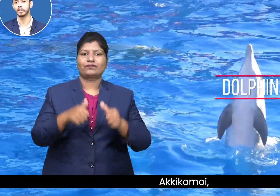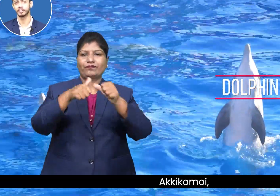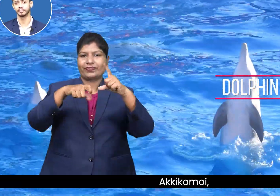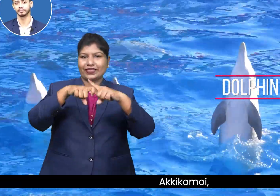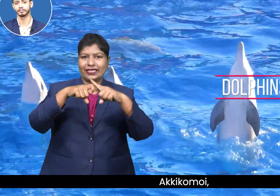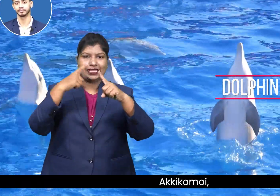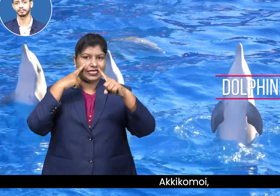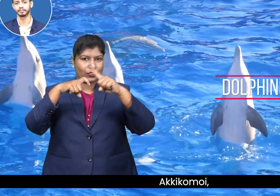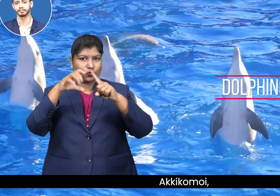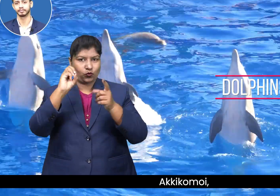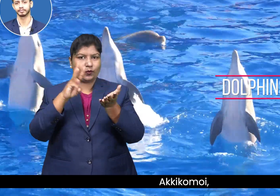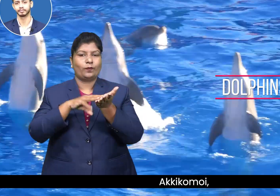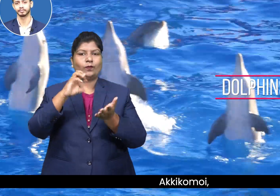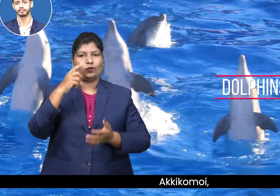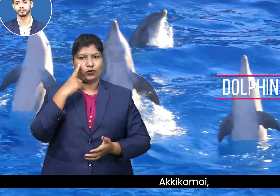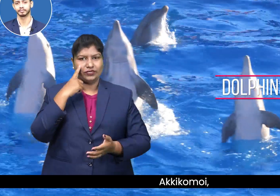Akiko Moi,